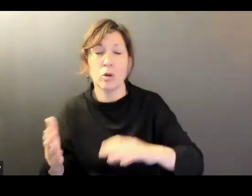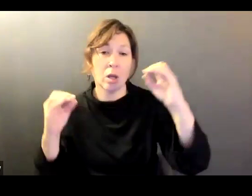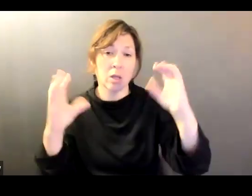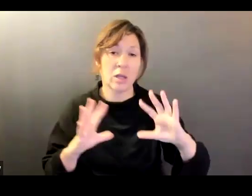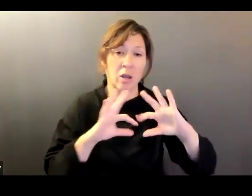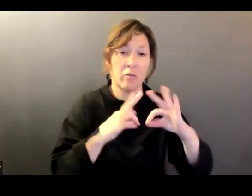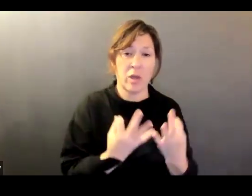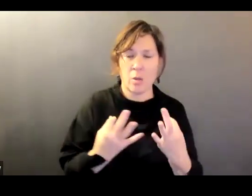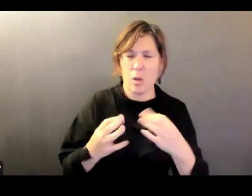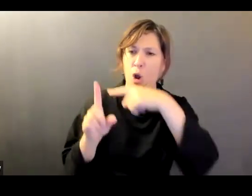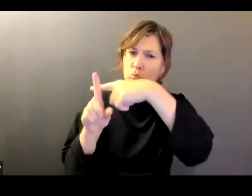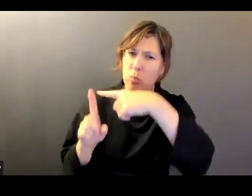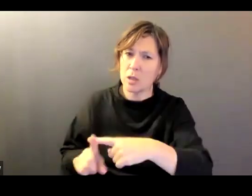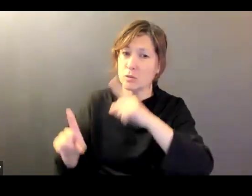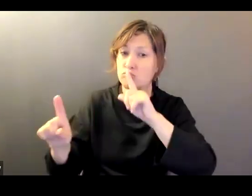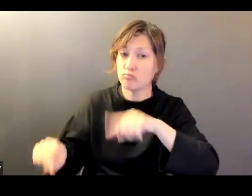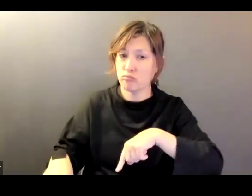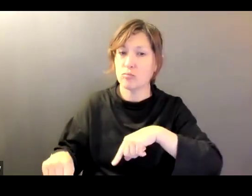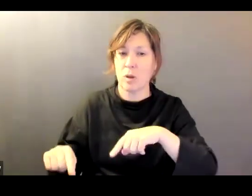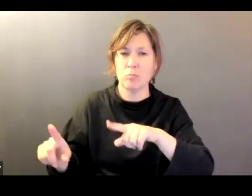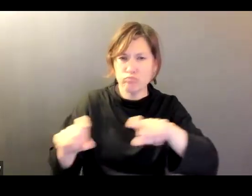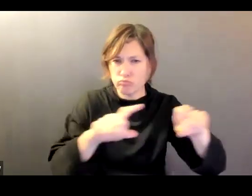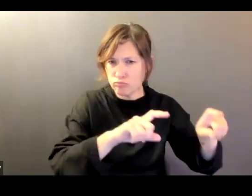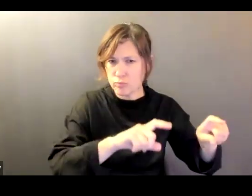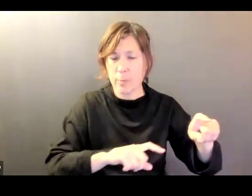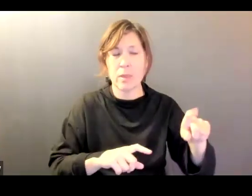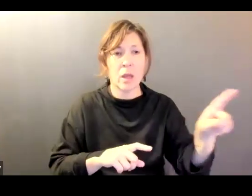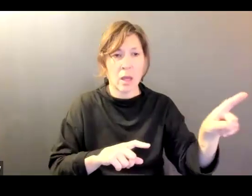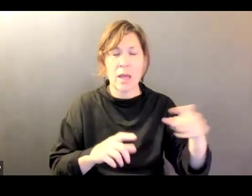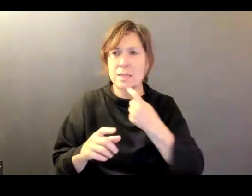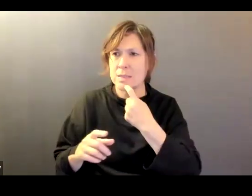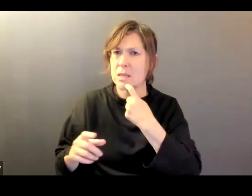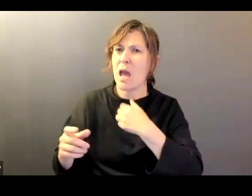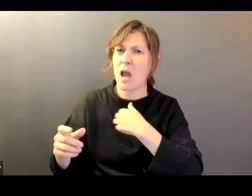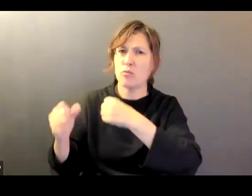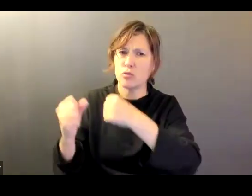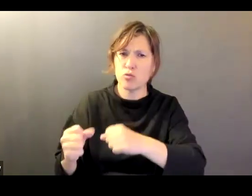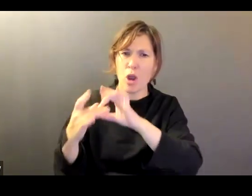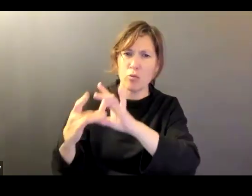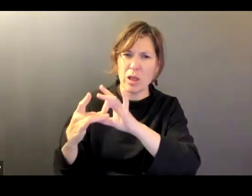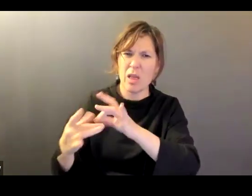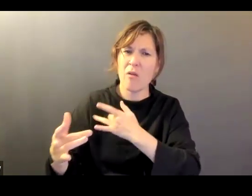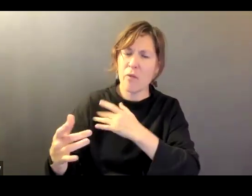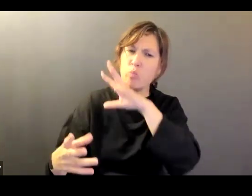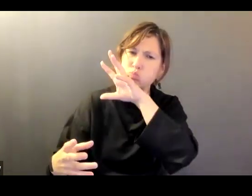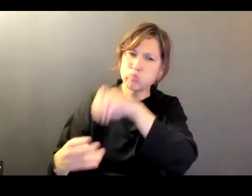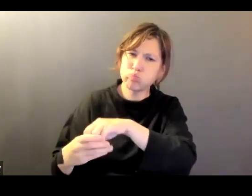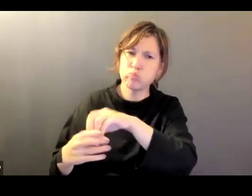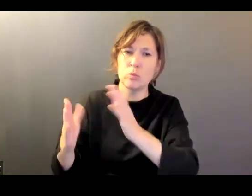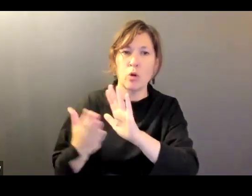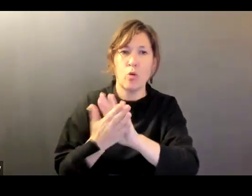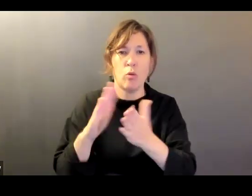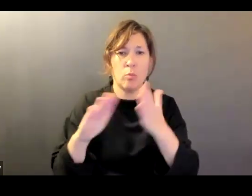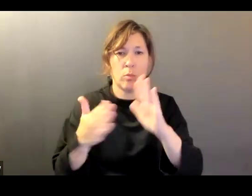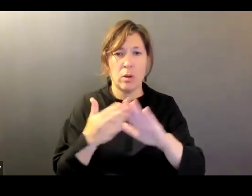increased favorable responses, reflecting stronger relationships and more positive sense of belonging in our school community. Our work